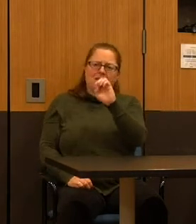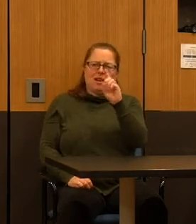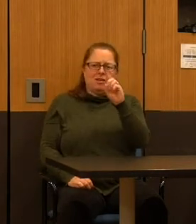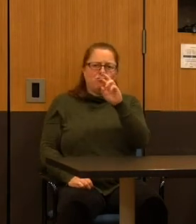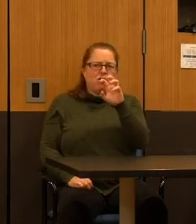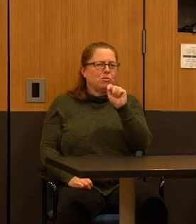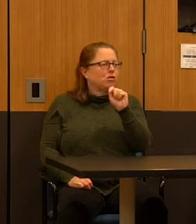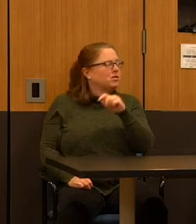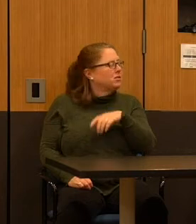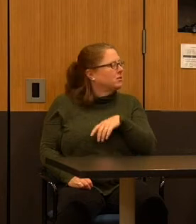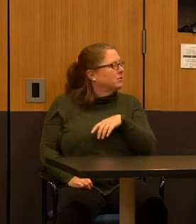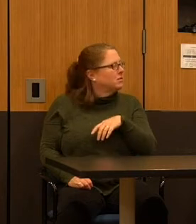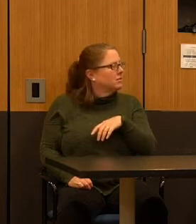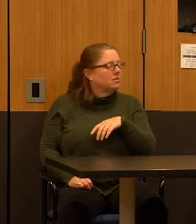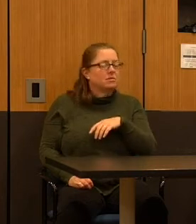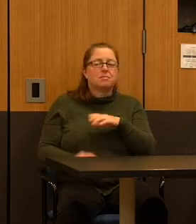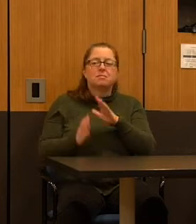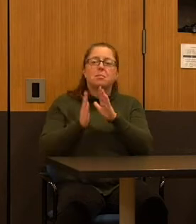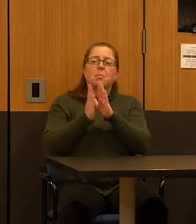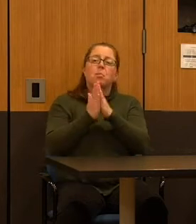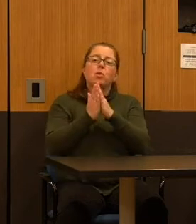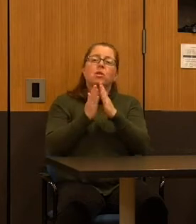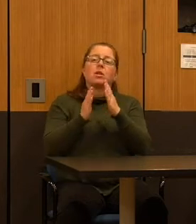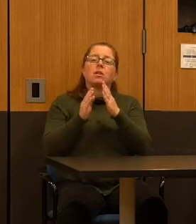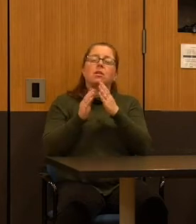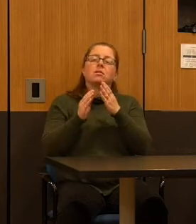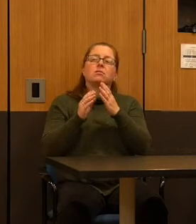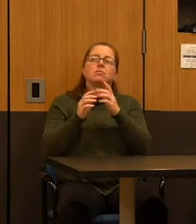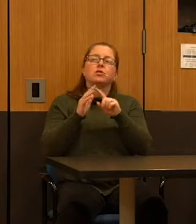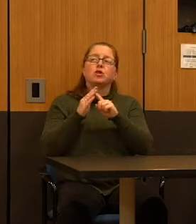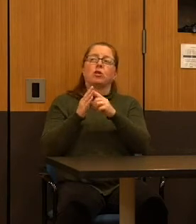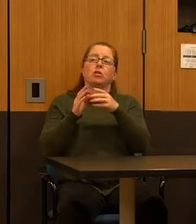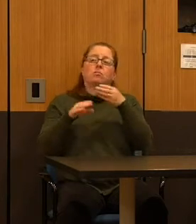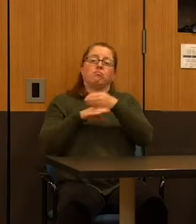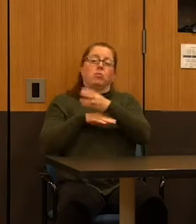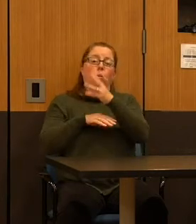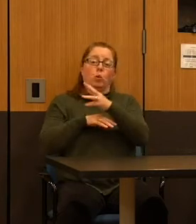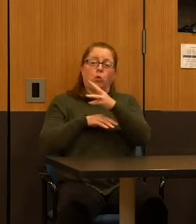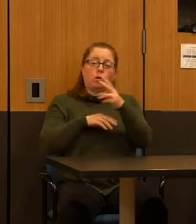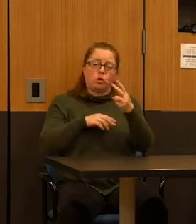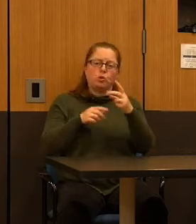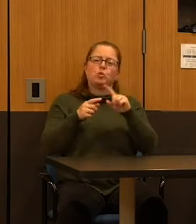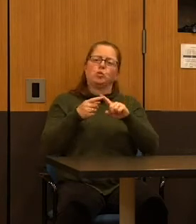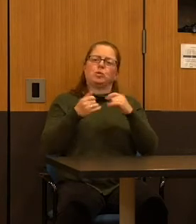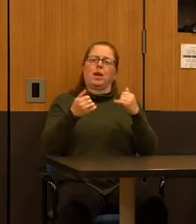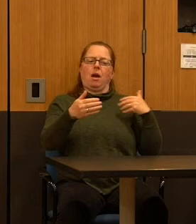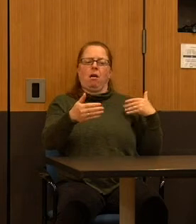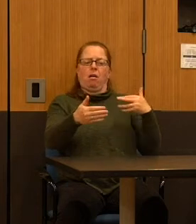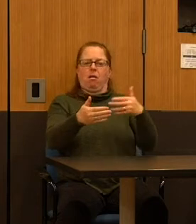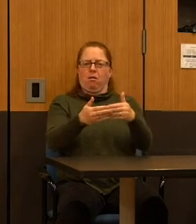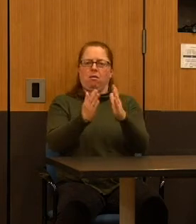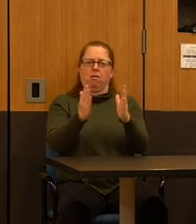covers a period from post-World War II kind of to the present, but there is this case study.